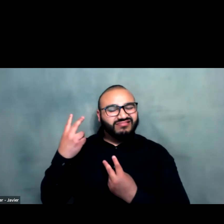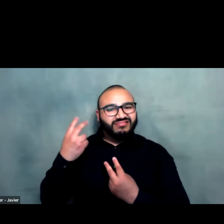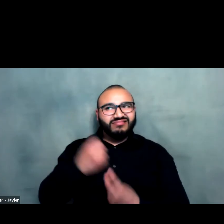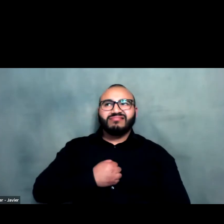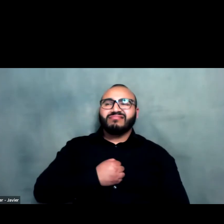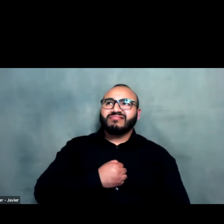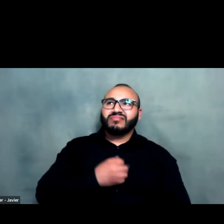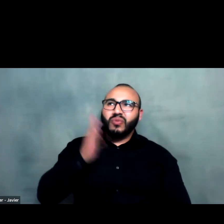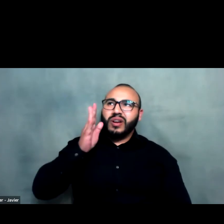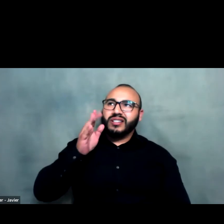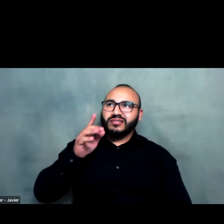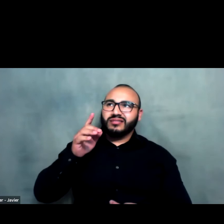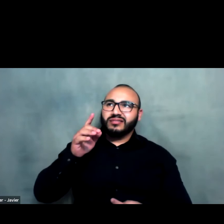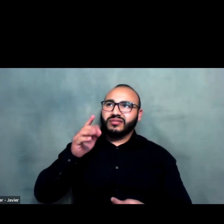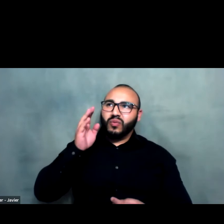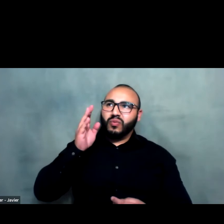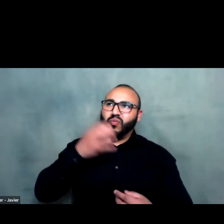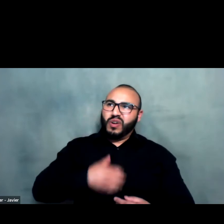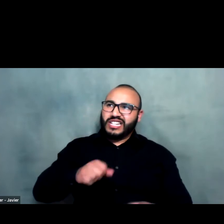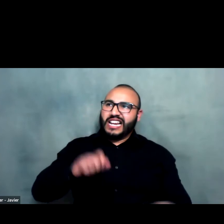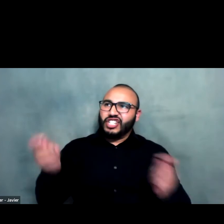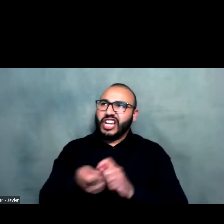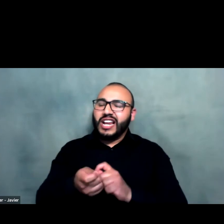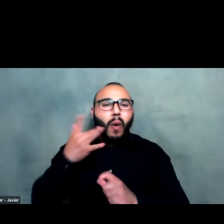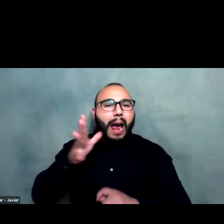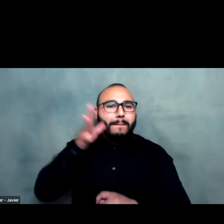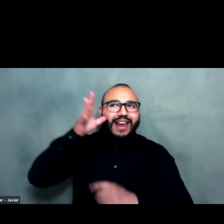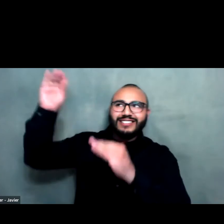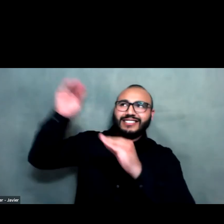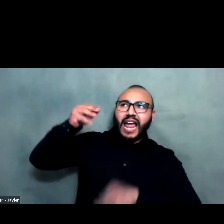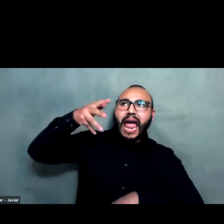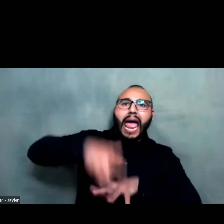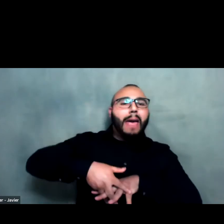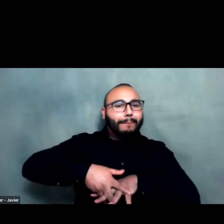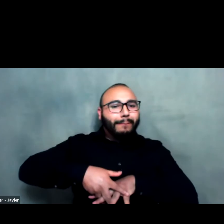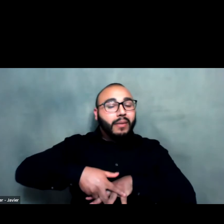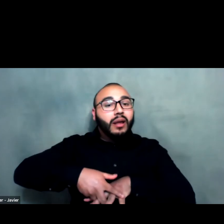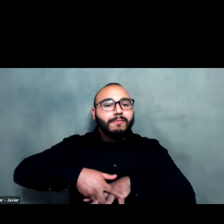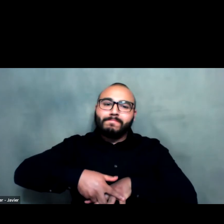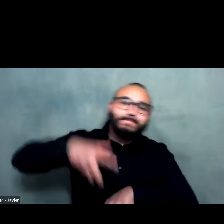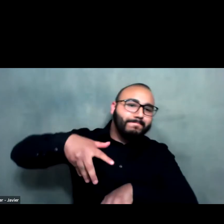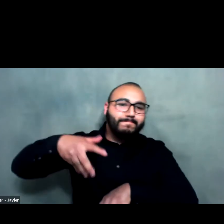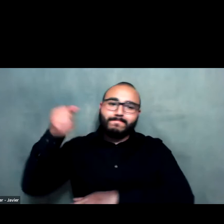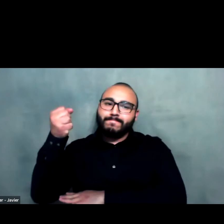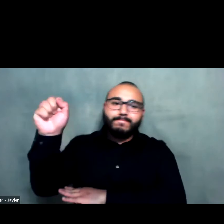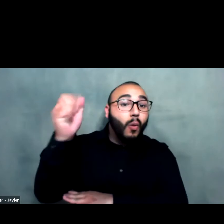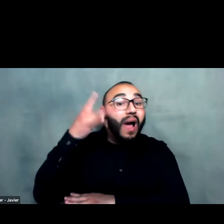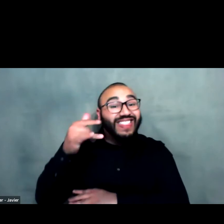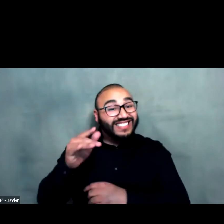was what my parents instilled upon me. But now I know better because in this country, being quiet does you no